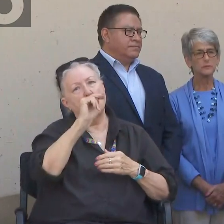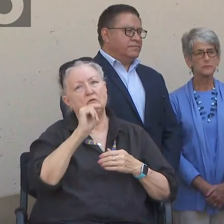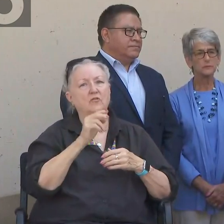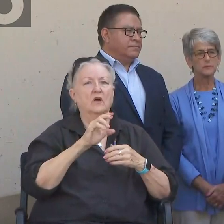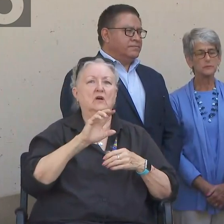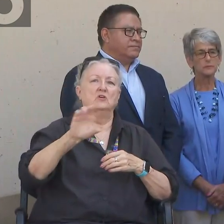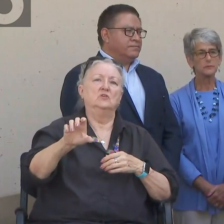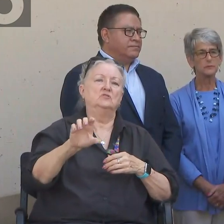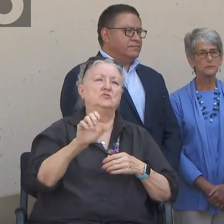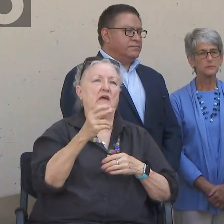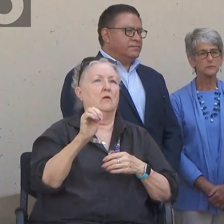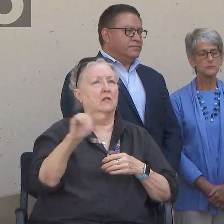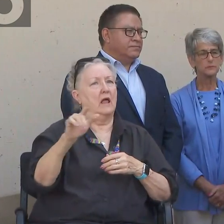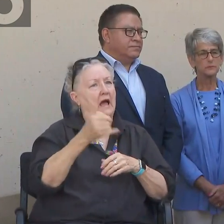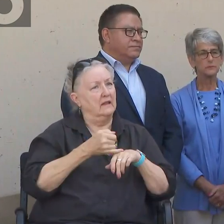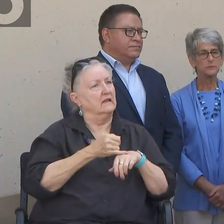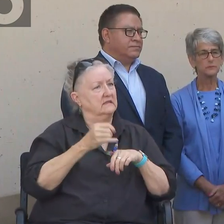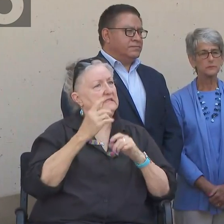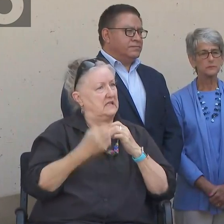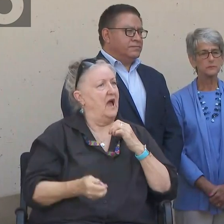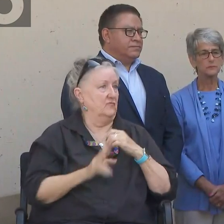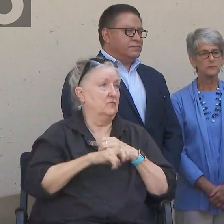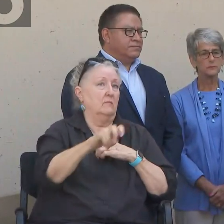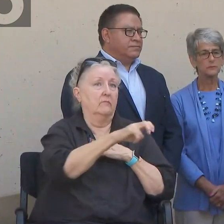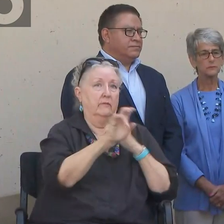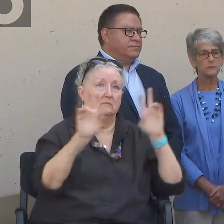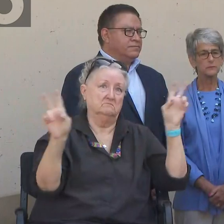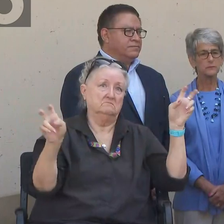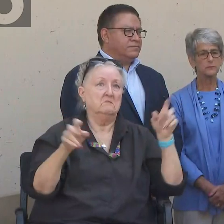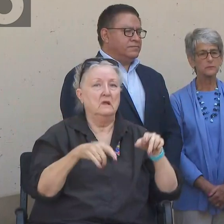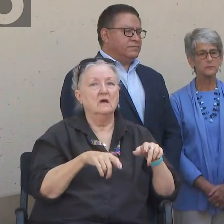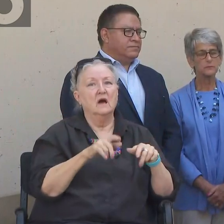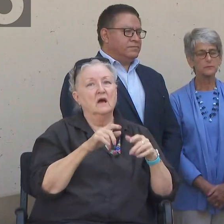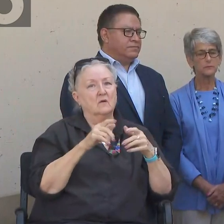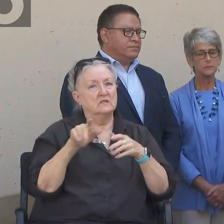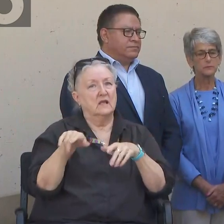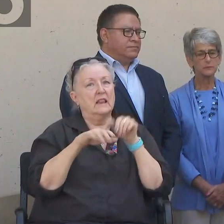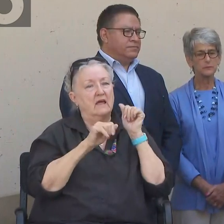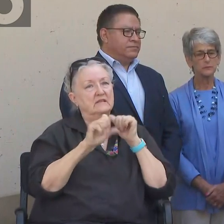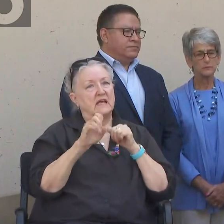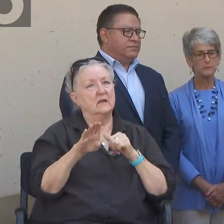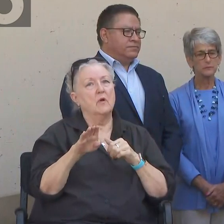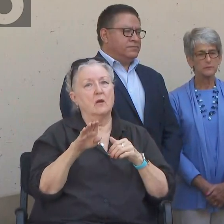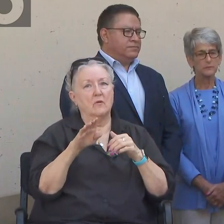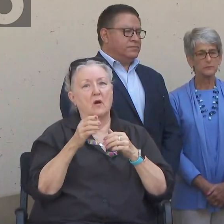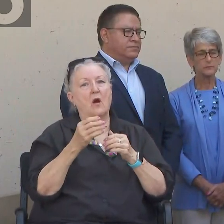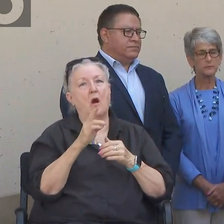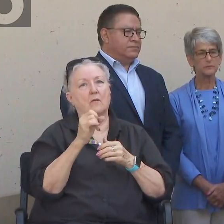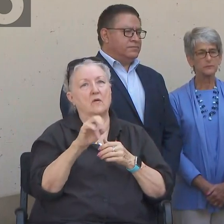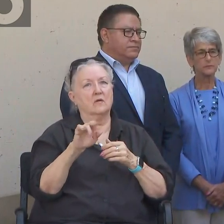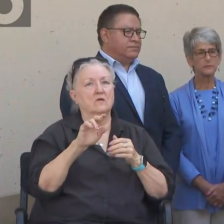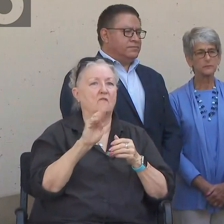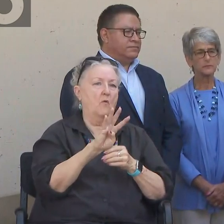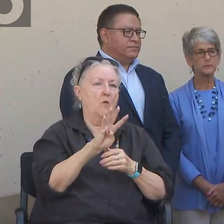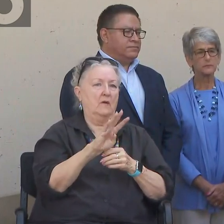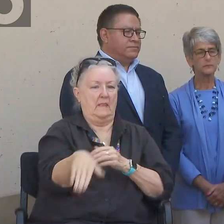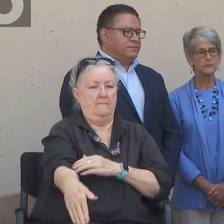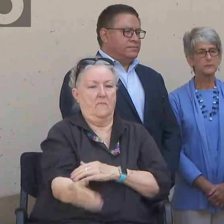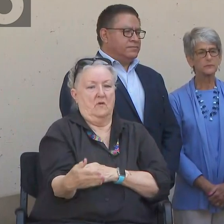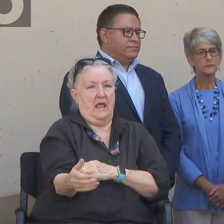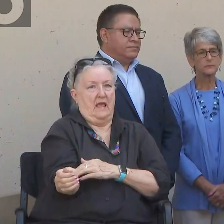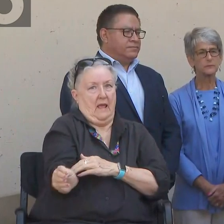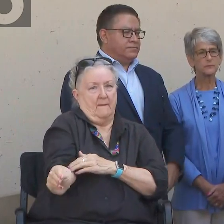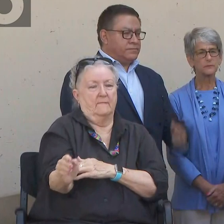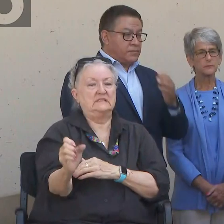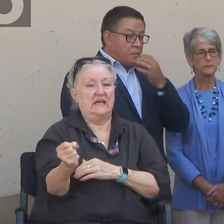trip. The boat was scheduled to depart Santa Barbara Harbor at 4 a.m. on Saturday the